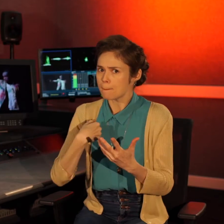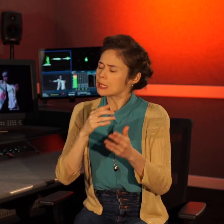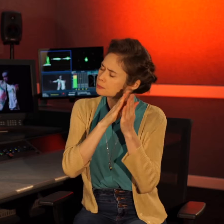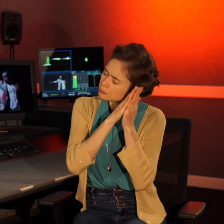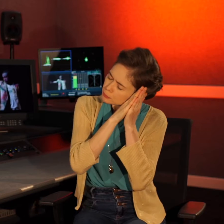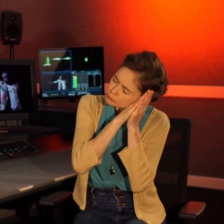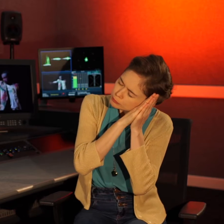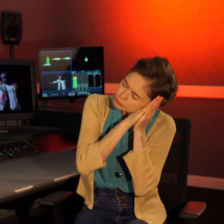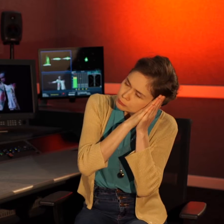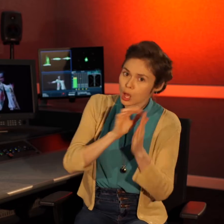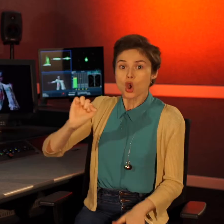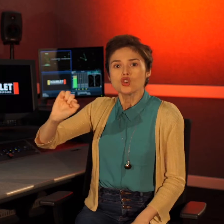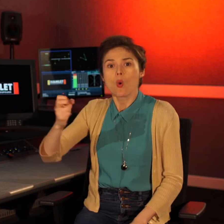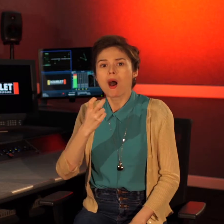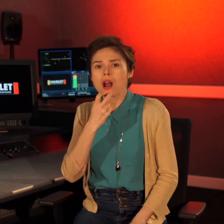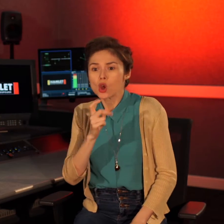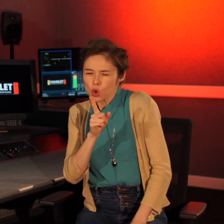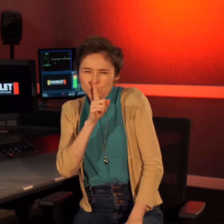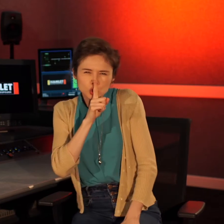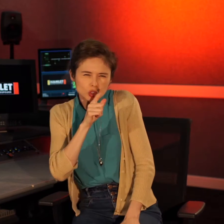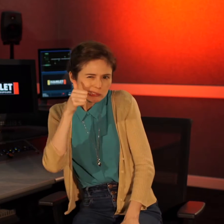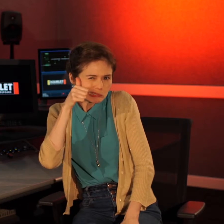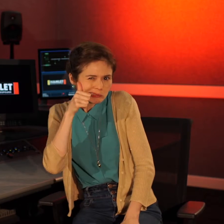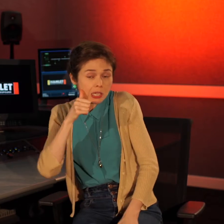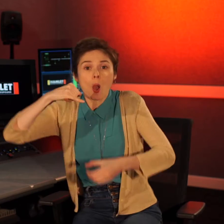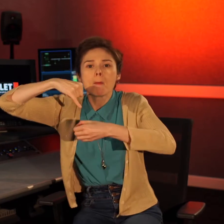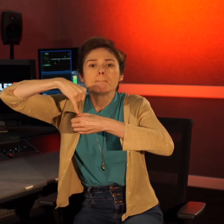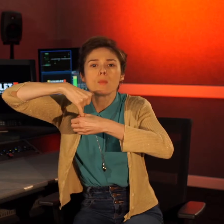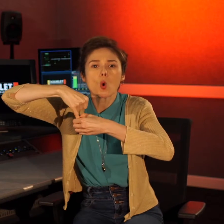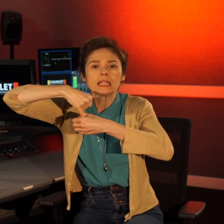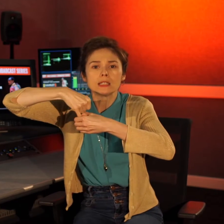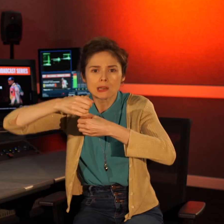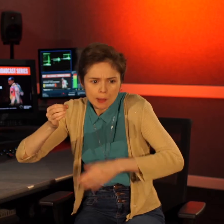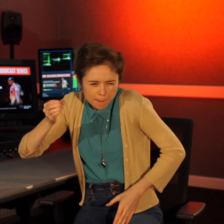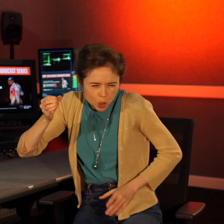who poured poison in his ear whilst he slept.